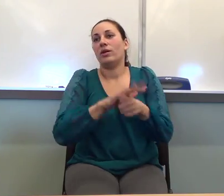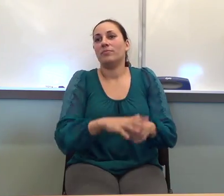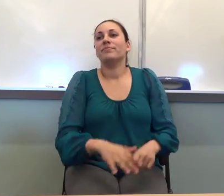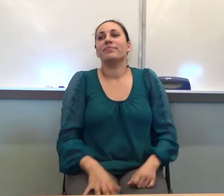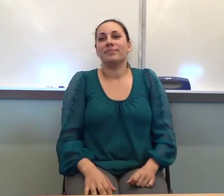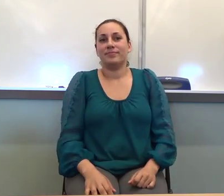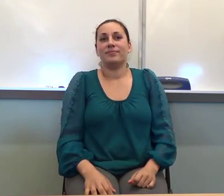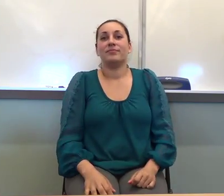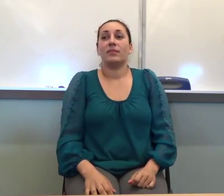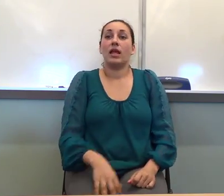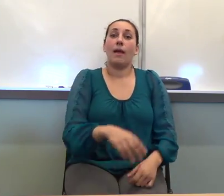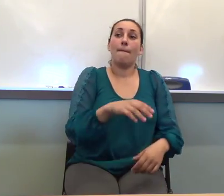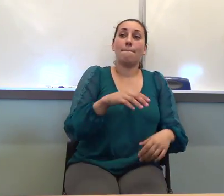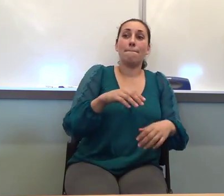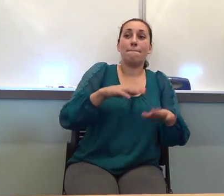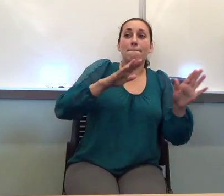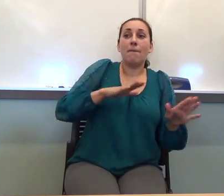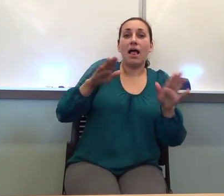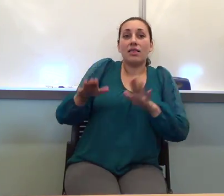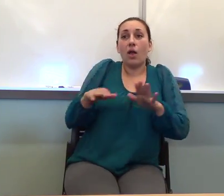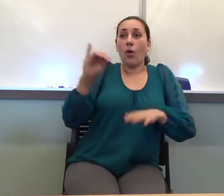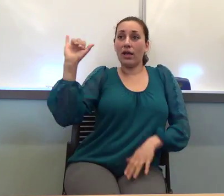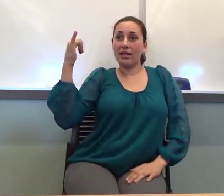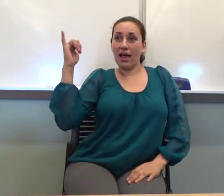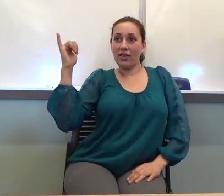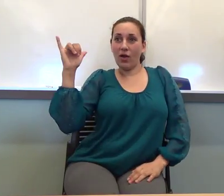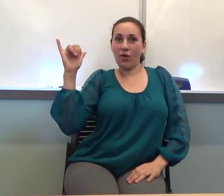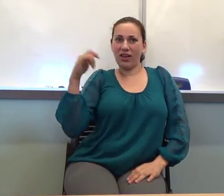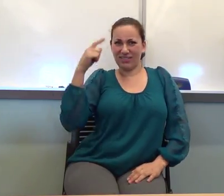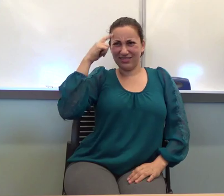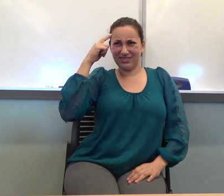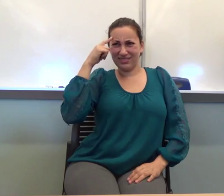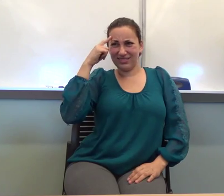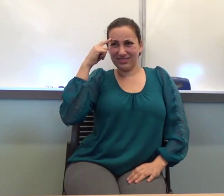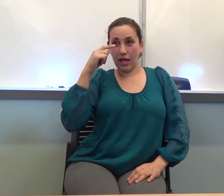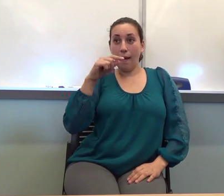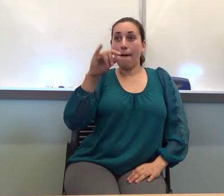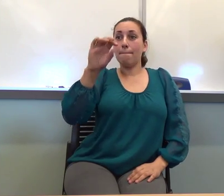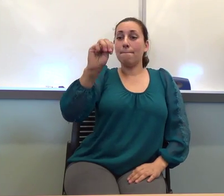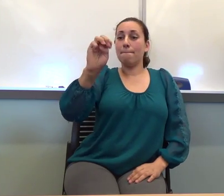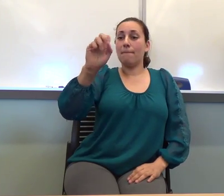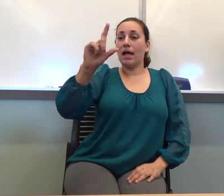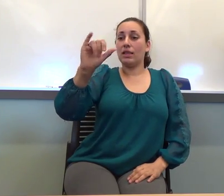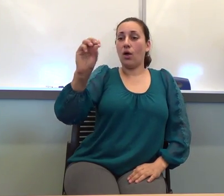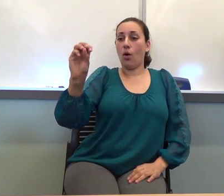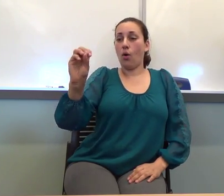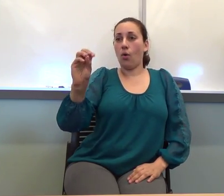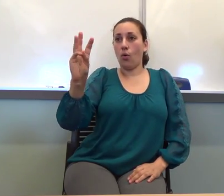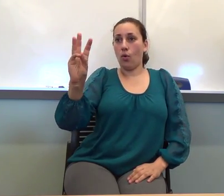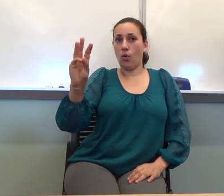Mellow Yellow, which I have never seen. I think it's an East Coast thing. And then there's ginger ale.